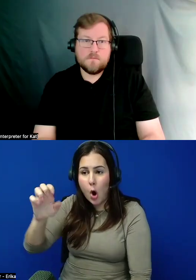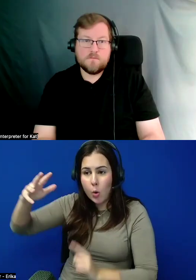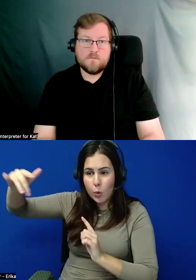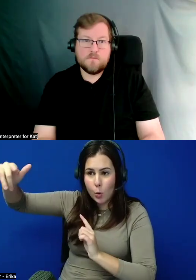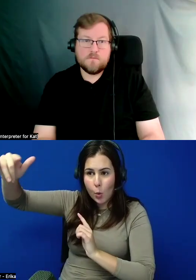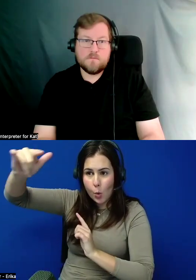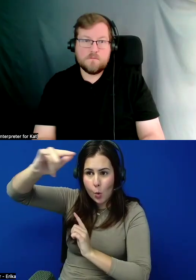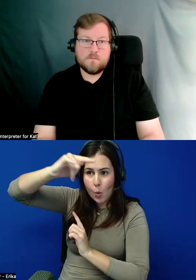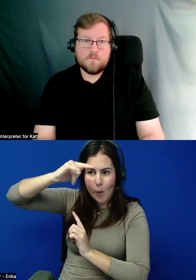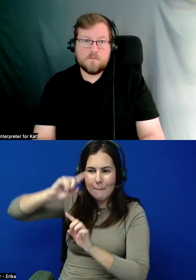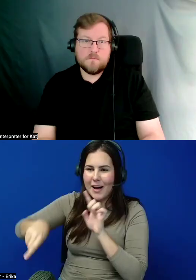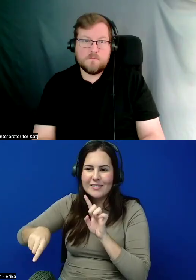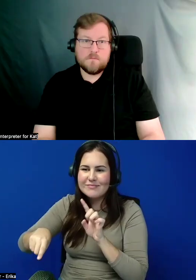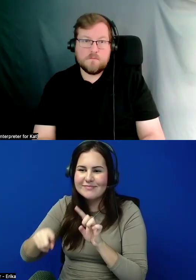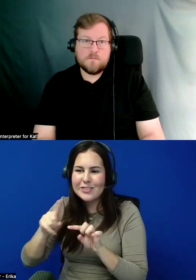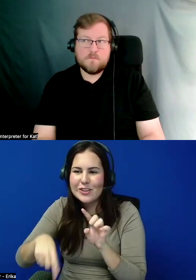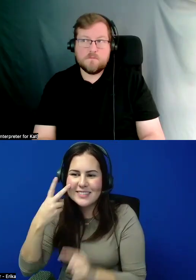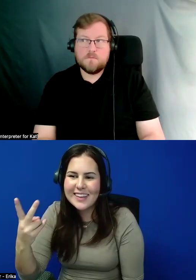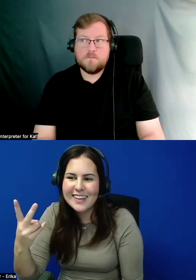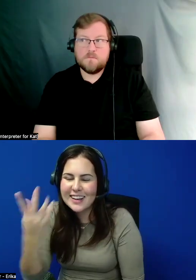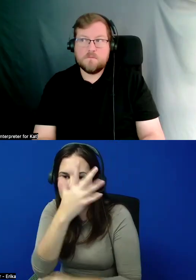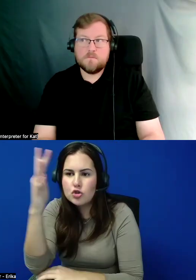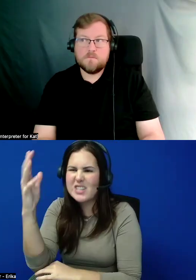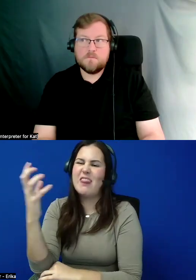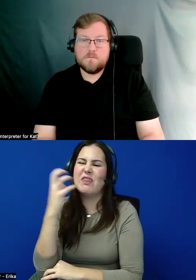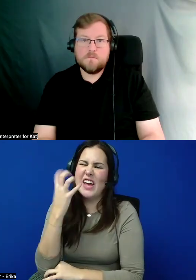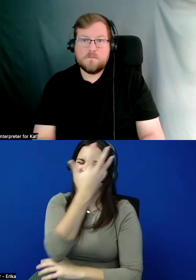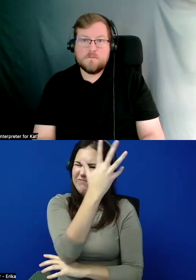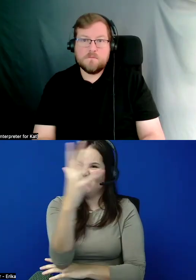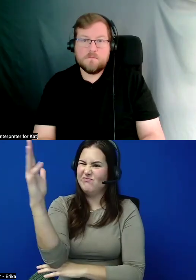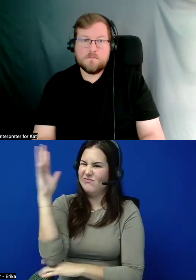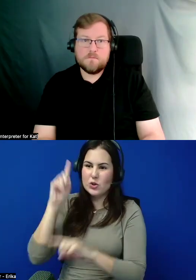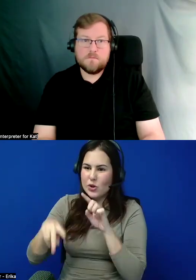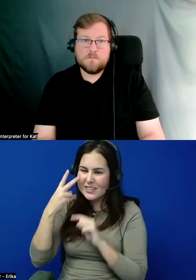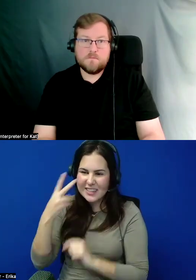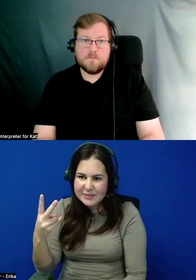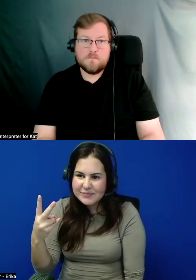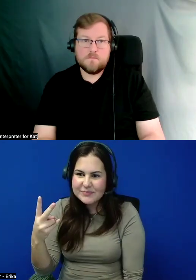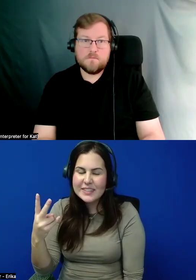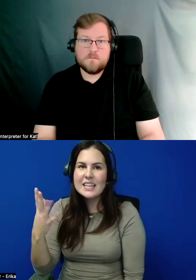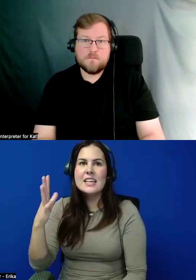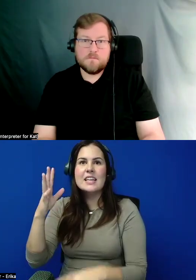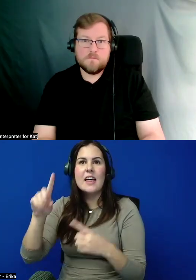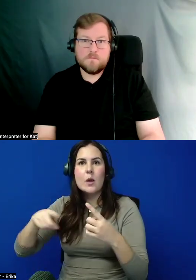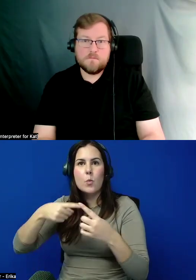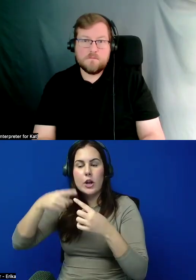trees just cover everything. And then when you're in the building, looking down, you don't really,